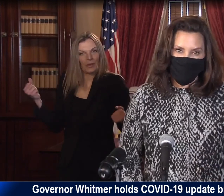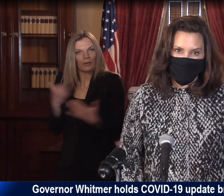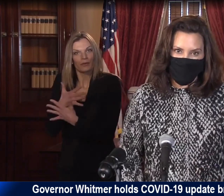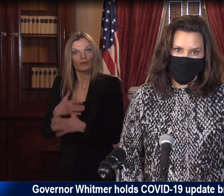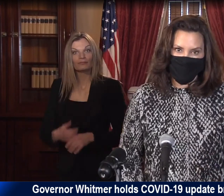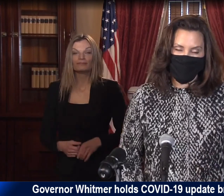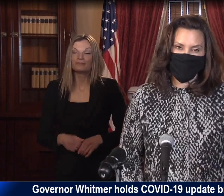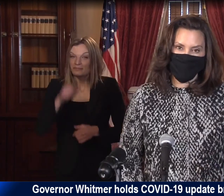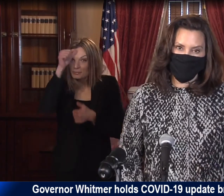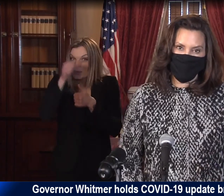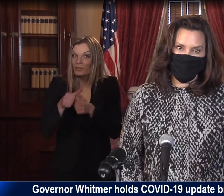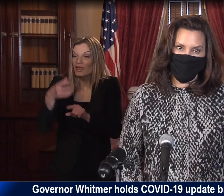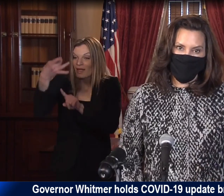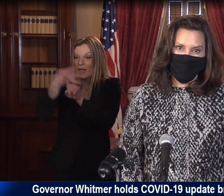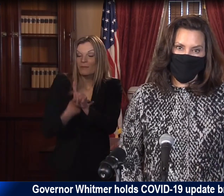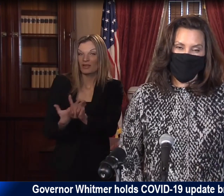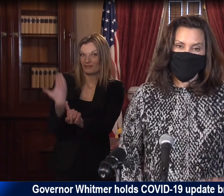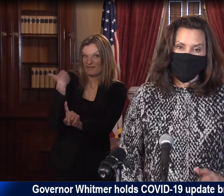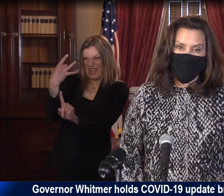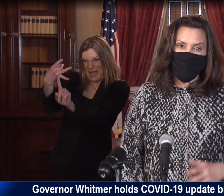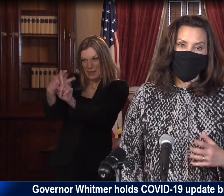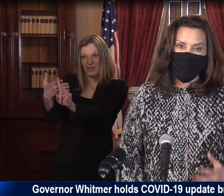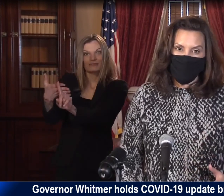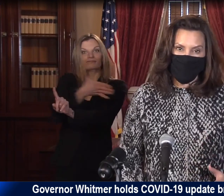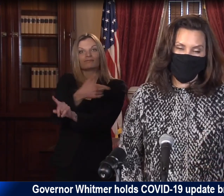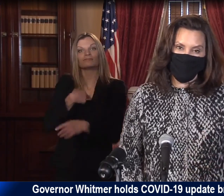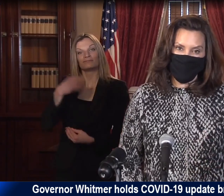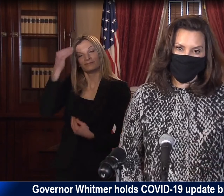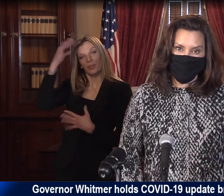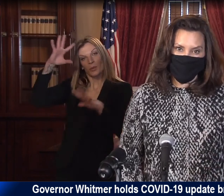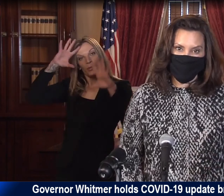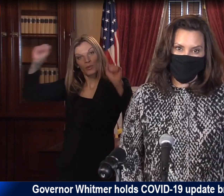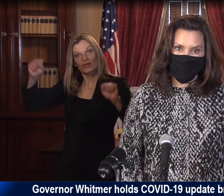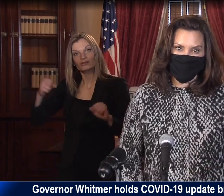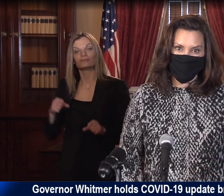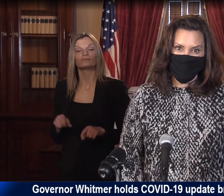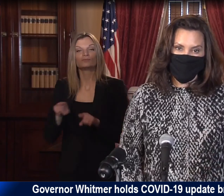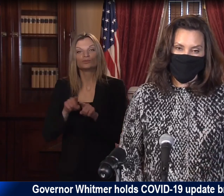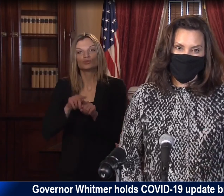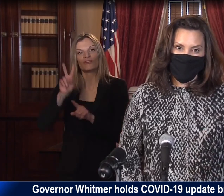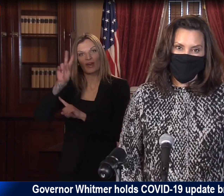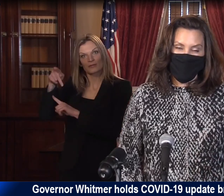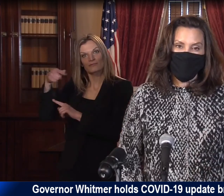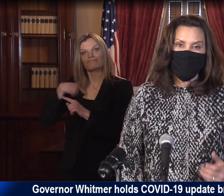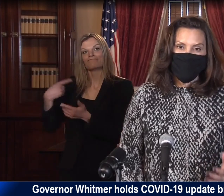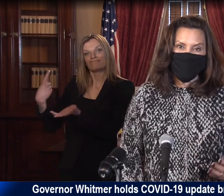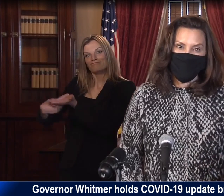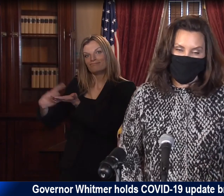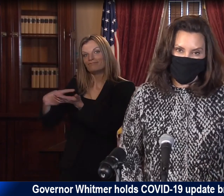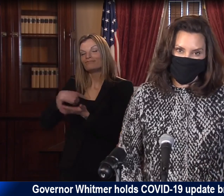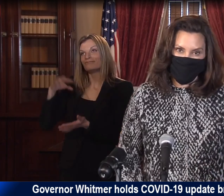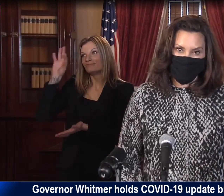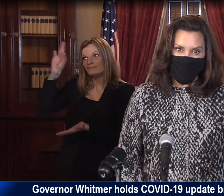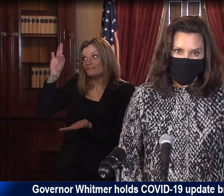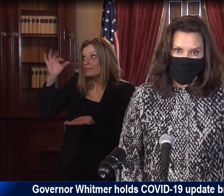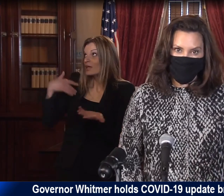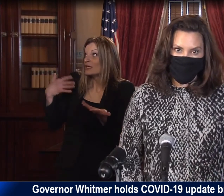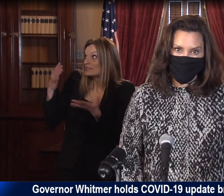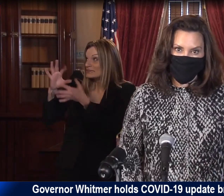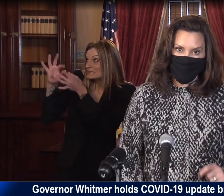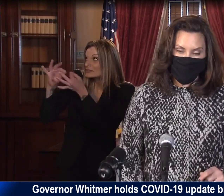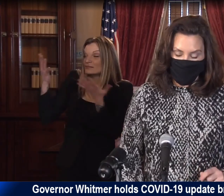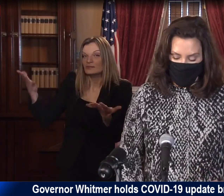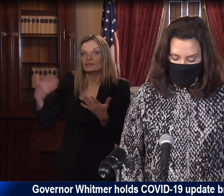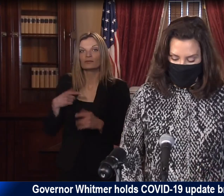I called on President Trump. I spoke with Vice President Pence. I reached out to the